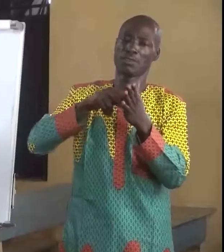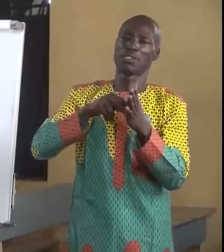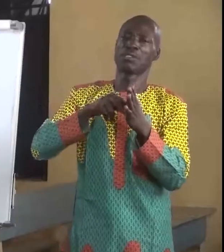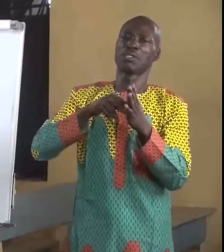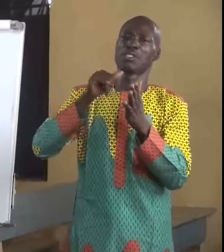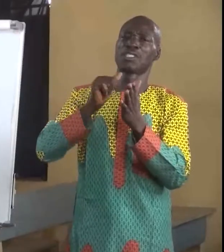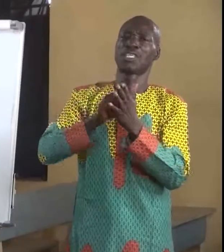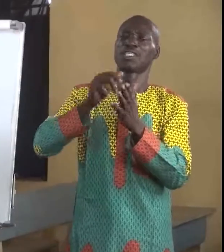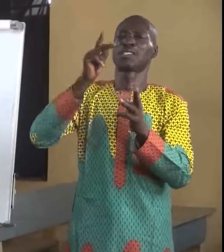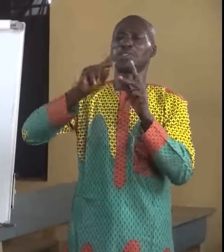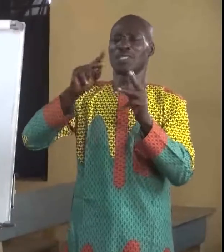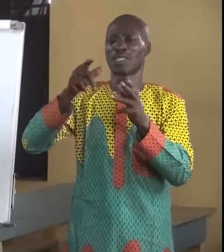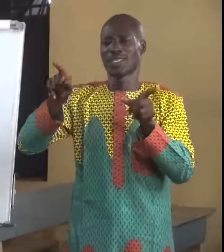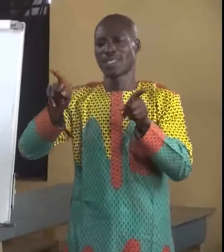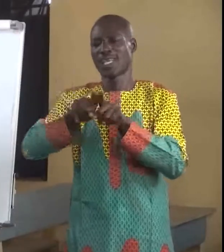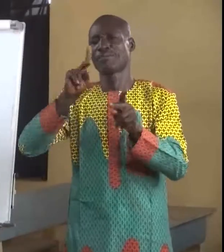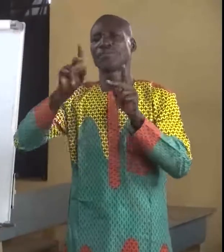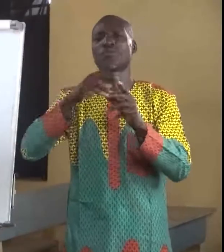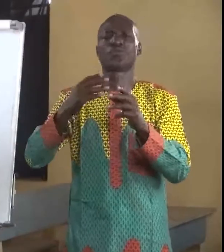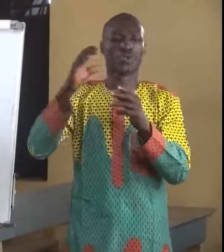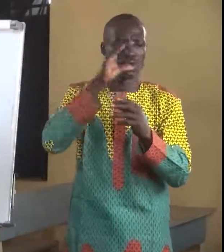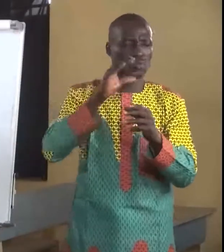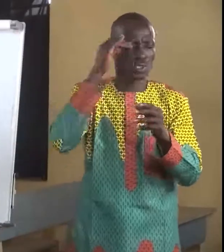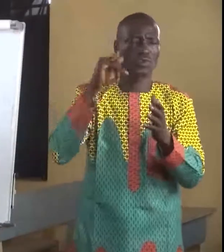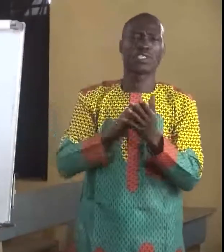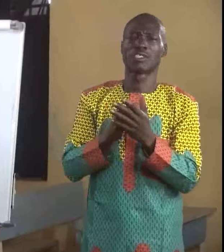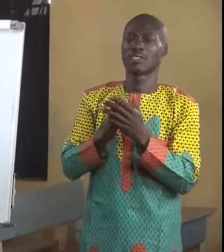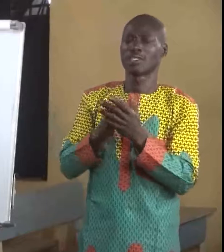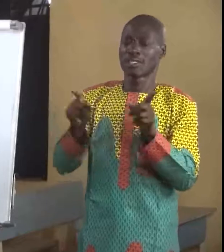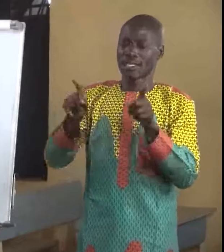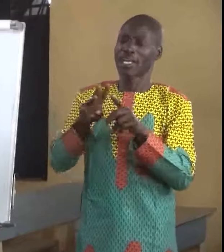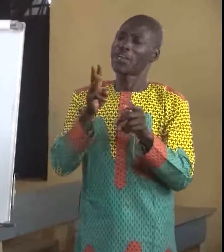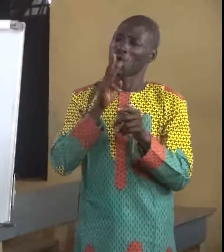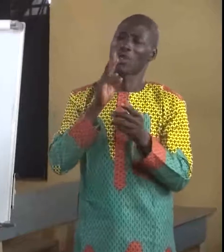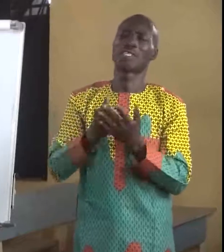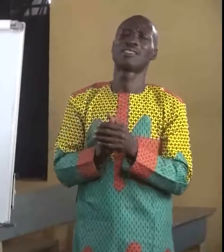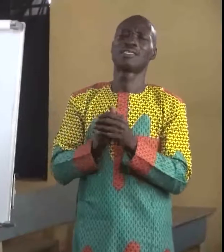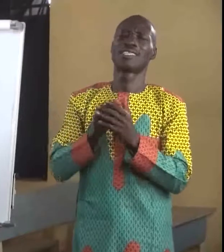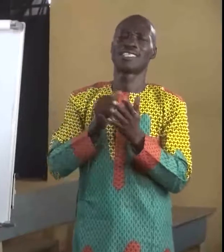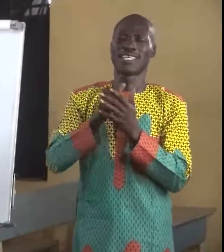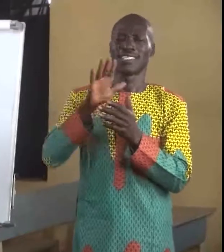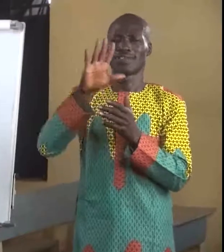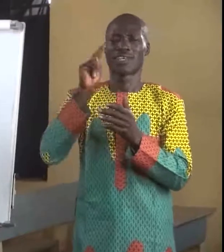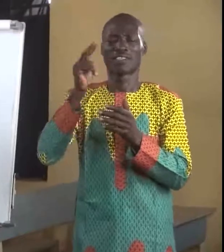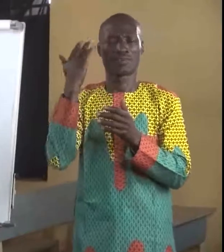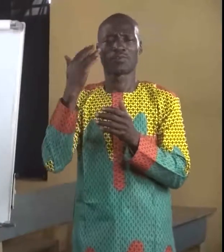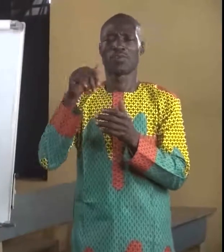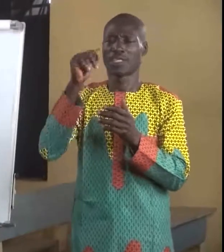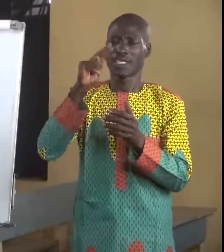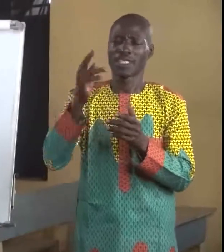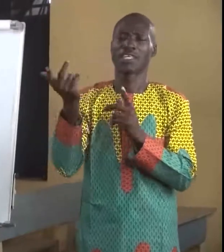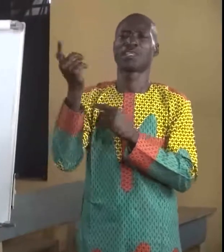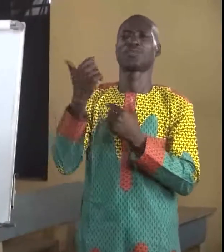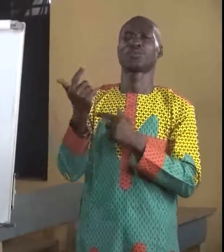as I've told you about pure water, it's a consumer good. Just as I've told you about garri, you know, all these consumer goods, because people buy it day